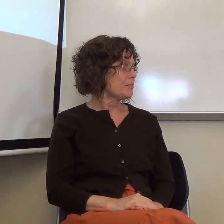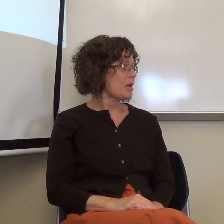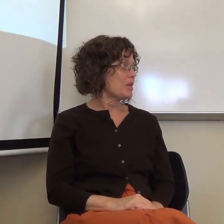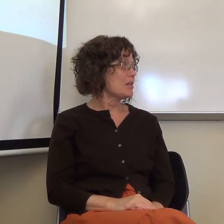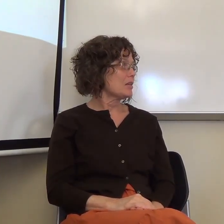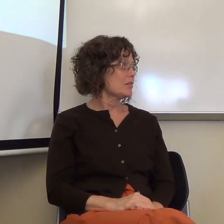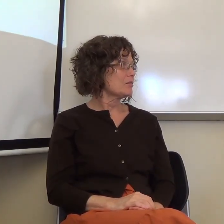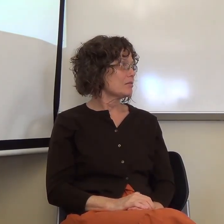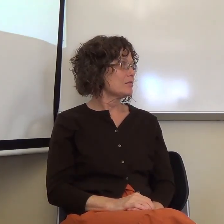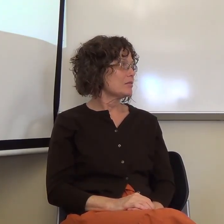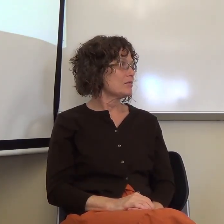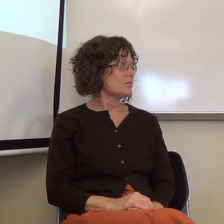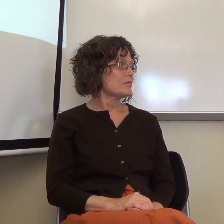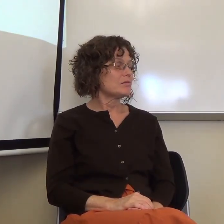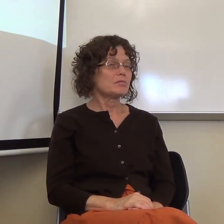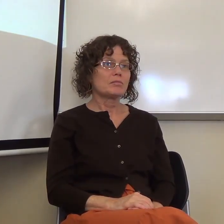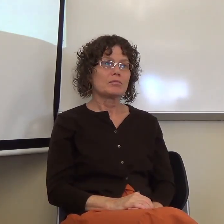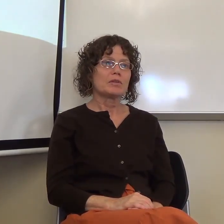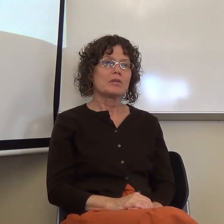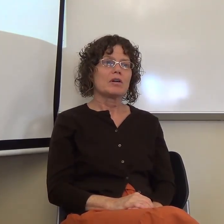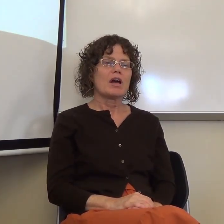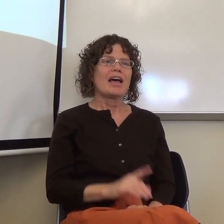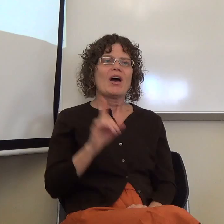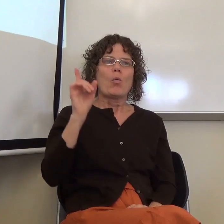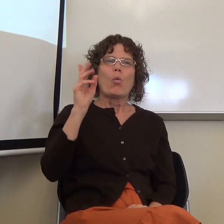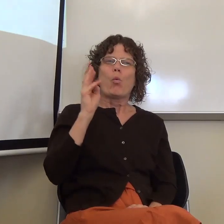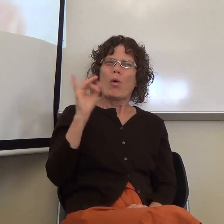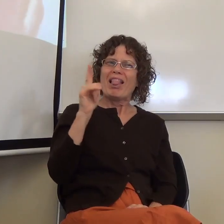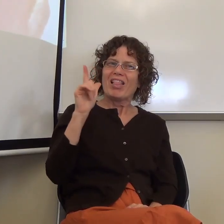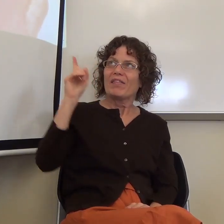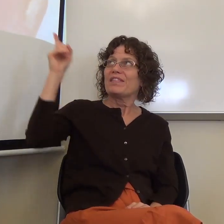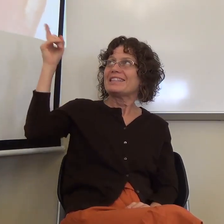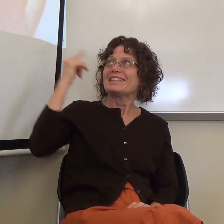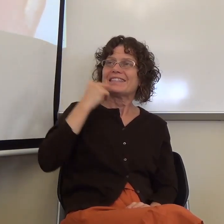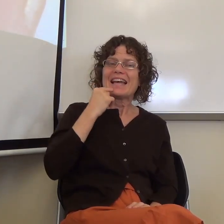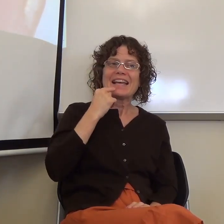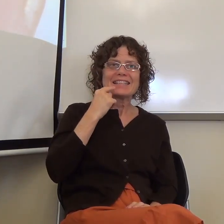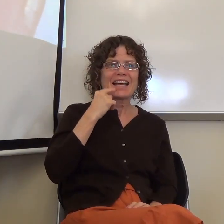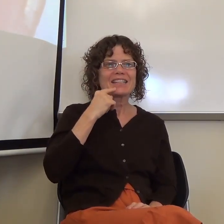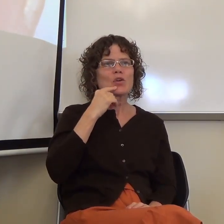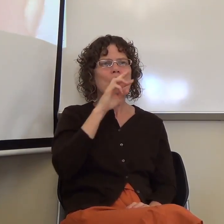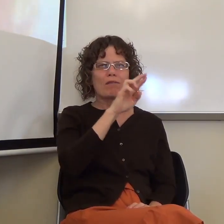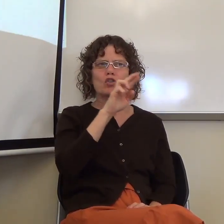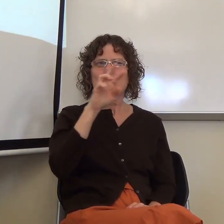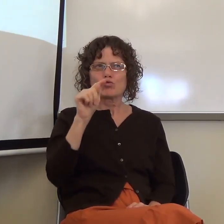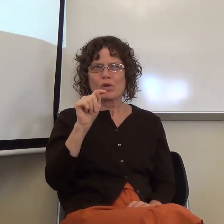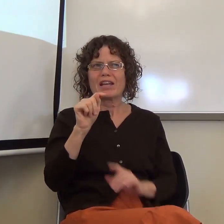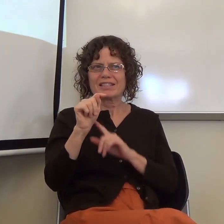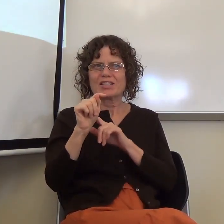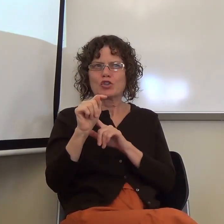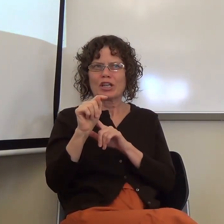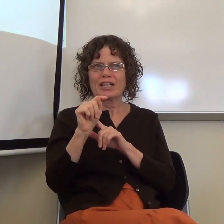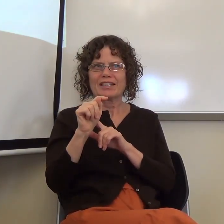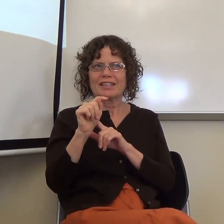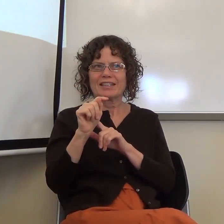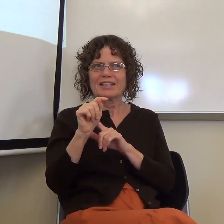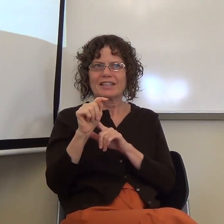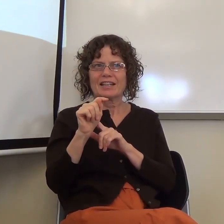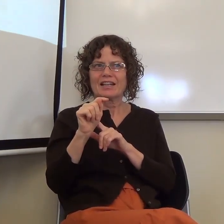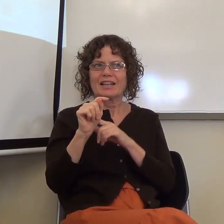maybe. Well, this is what this is saying. It has a reversal transition, and this paragraph. Now, here's